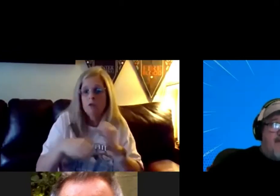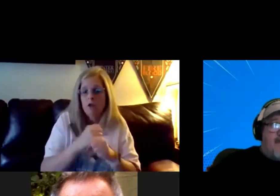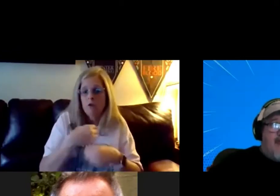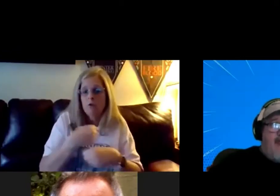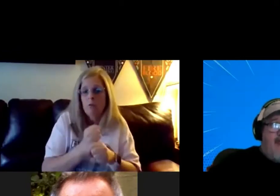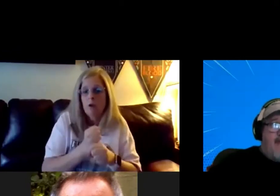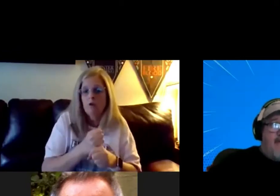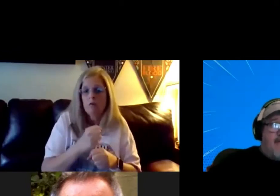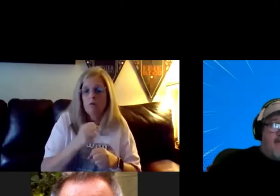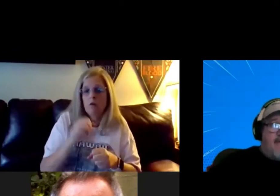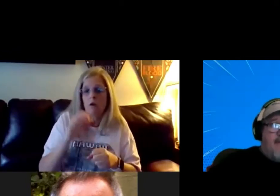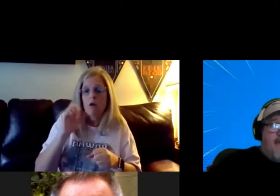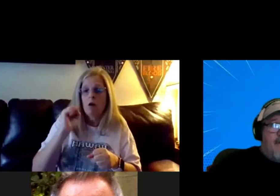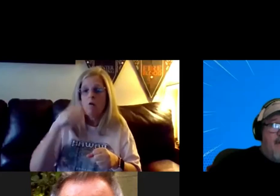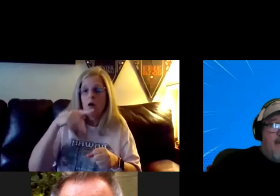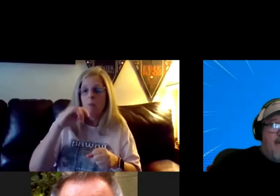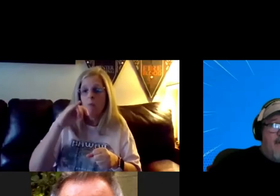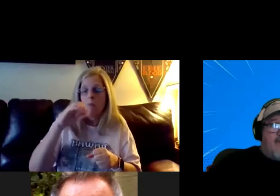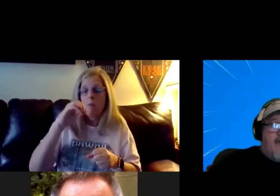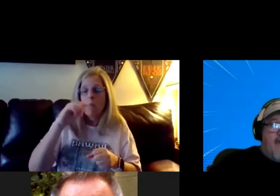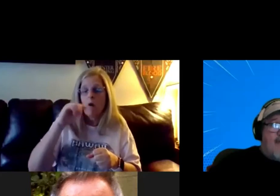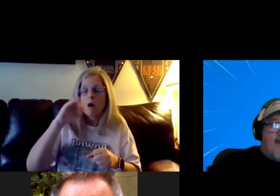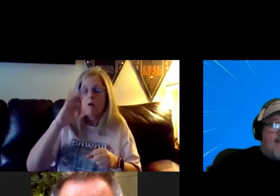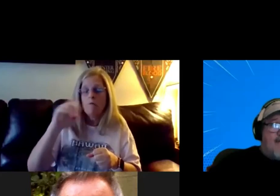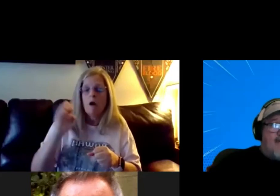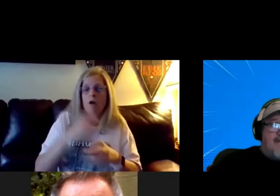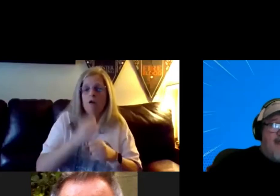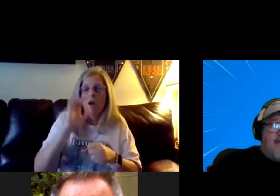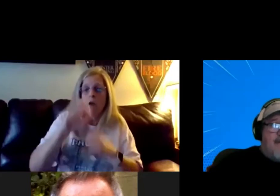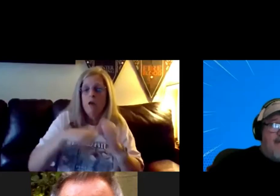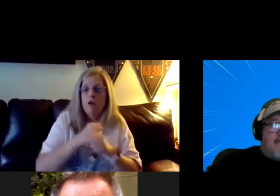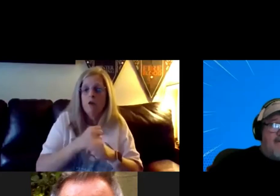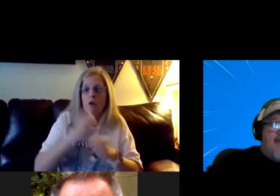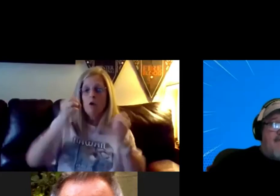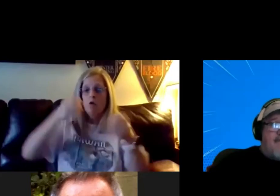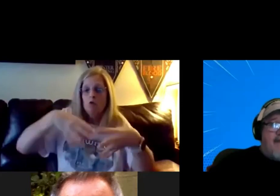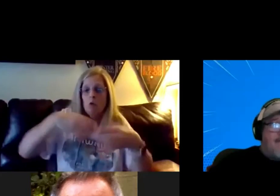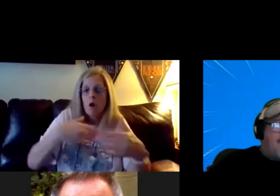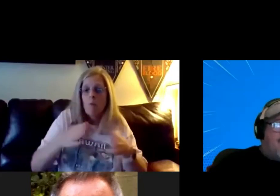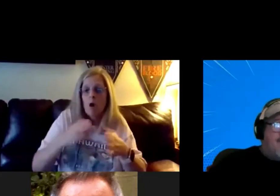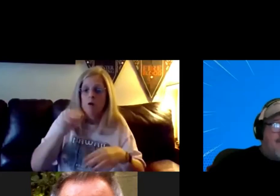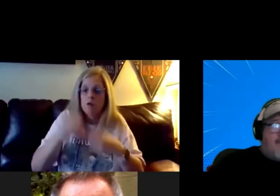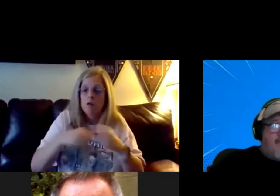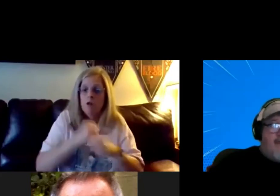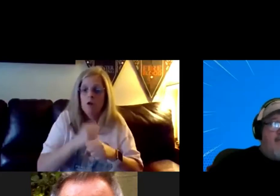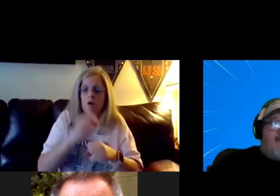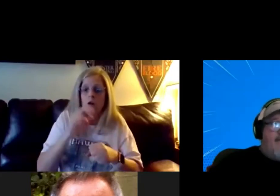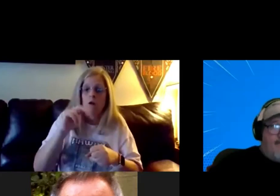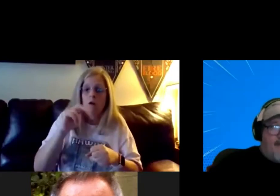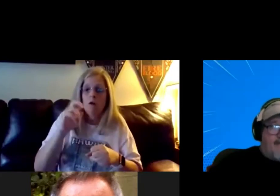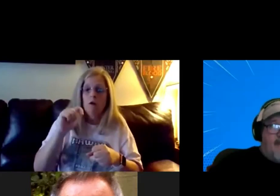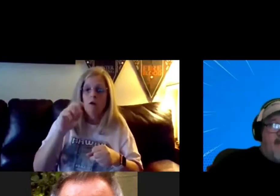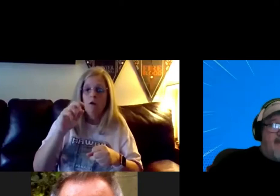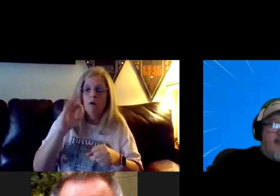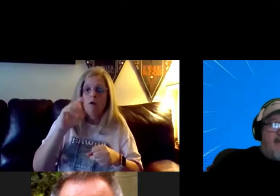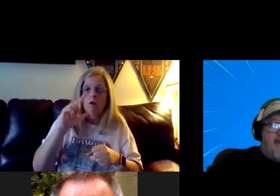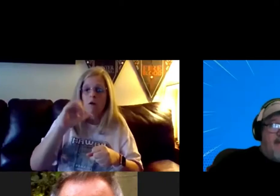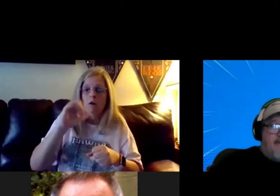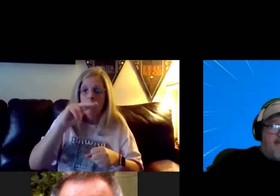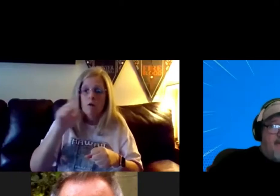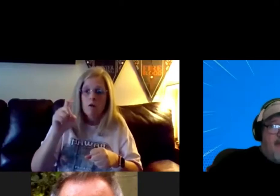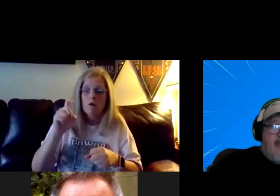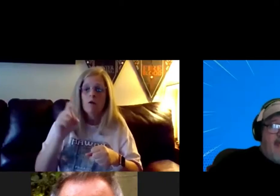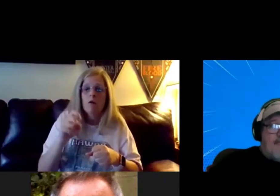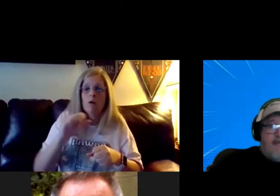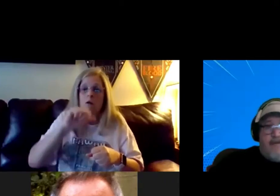Spotify took 8 years. Dropbox took 10 years. Netflix, huge. We have Netflix. 10